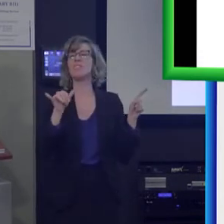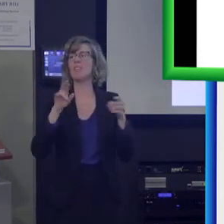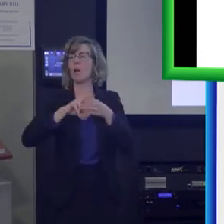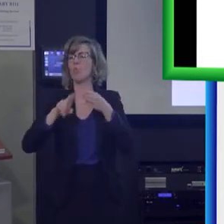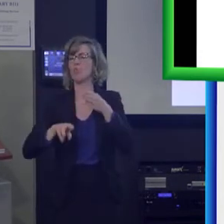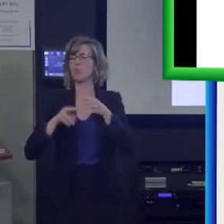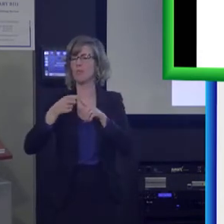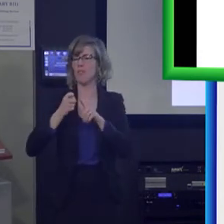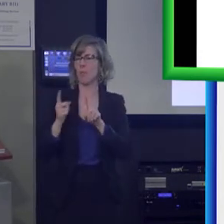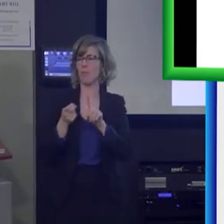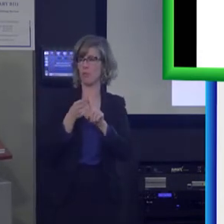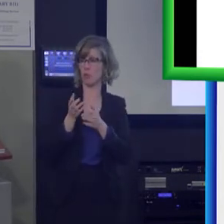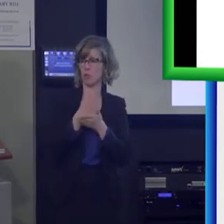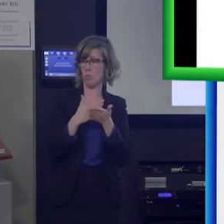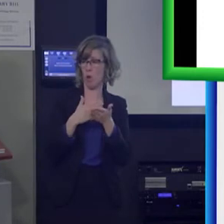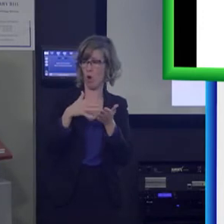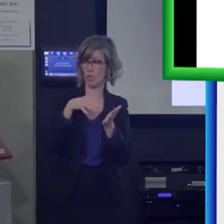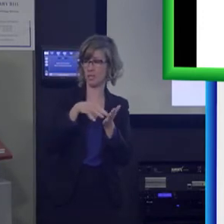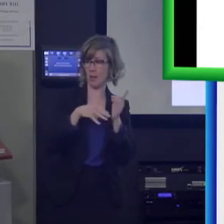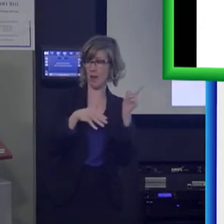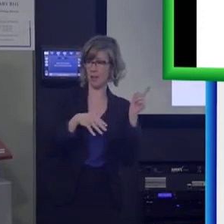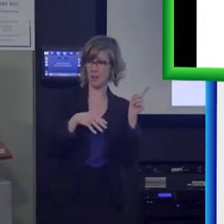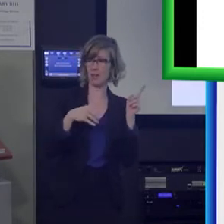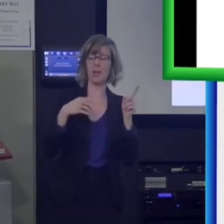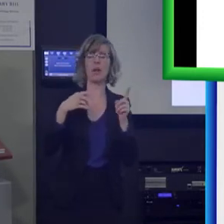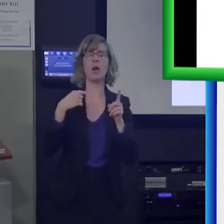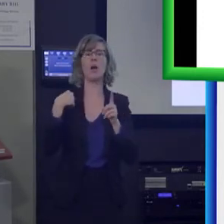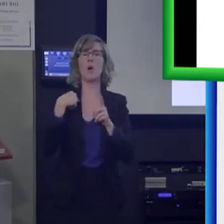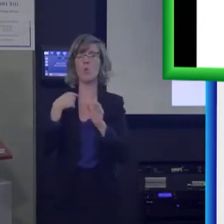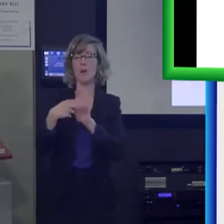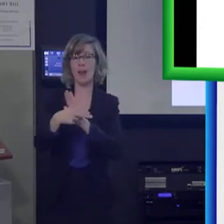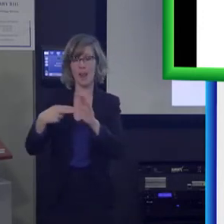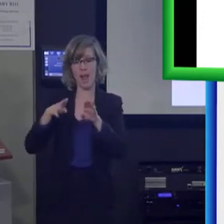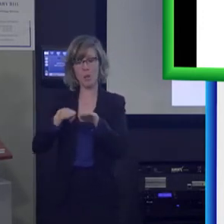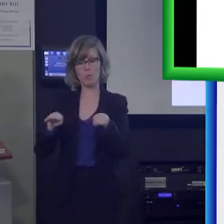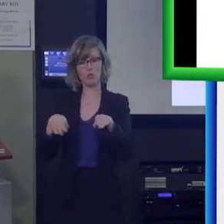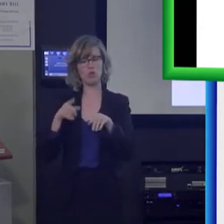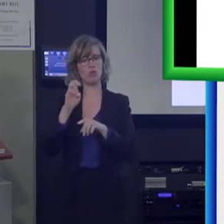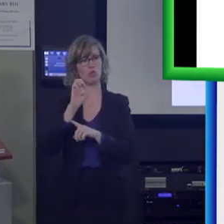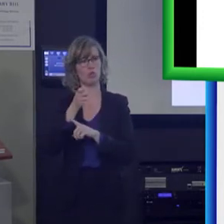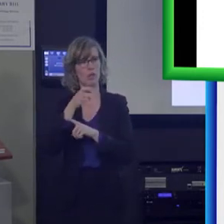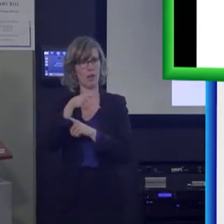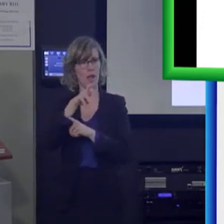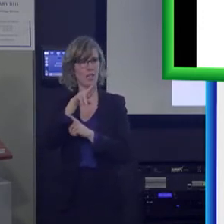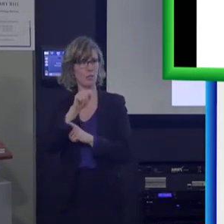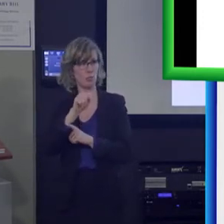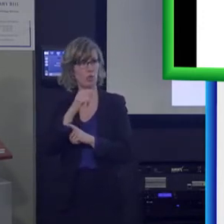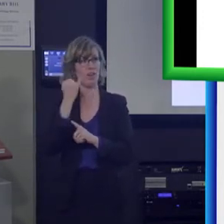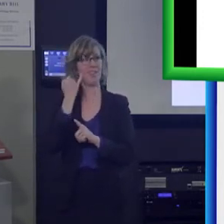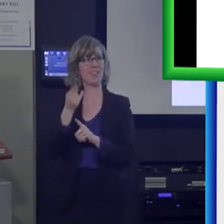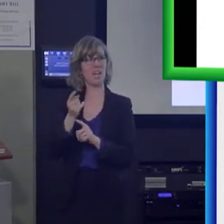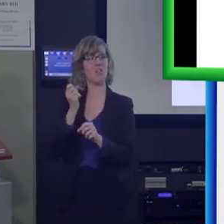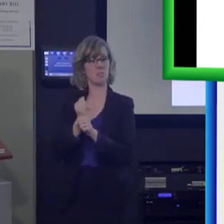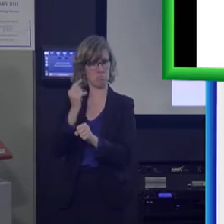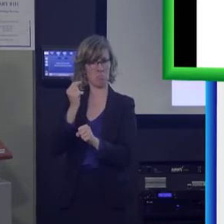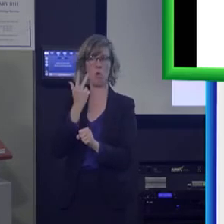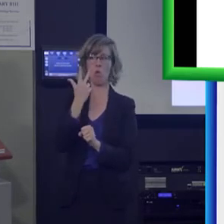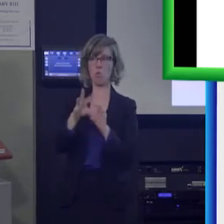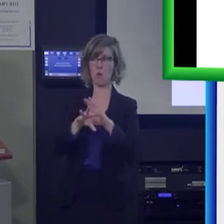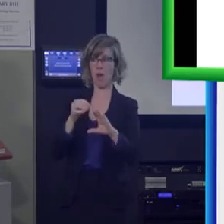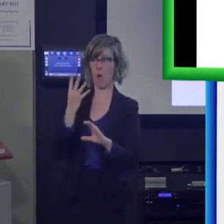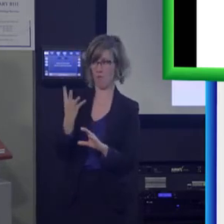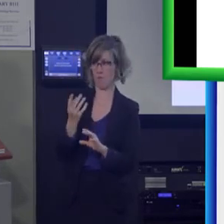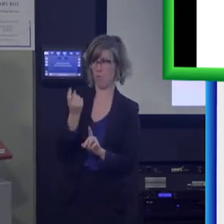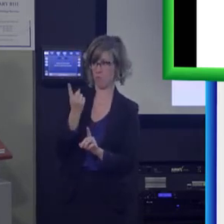study is we classified a child as an expert if they got at least out of 4. So